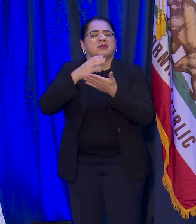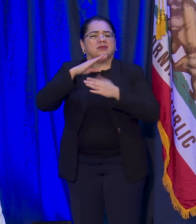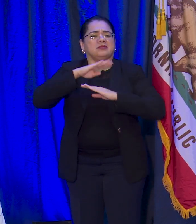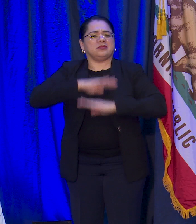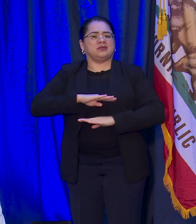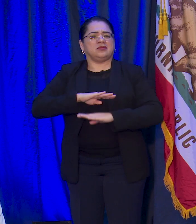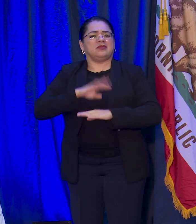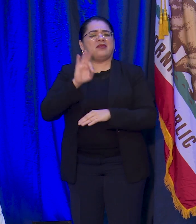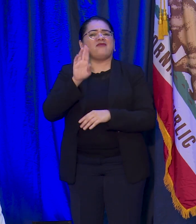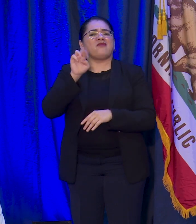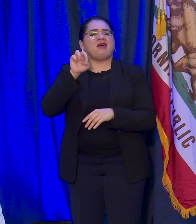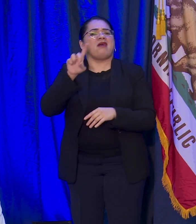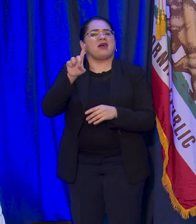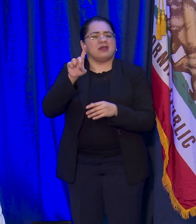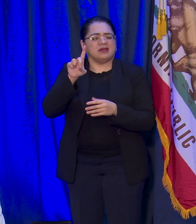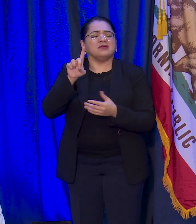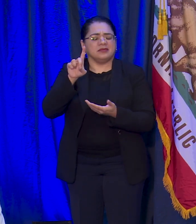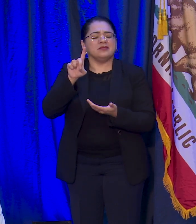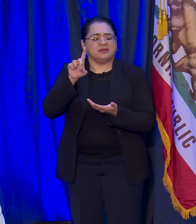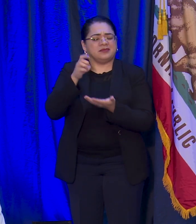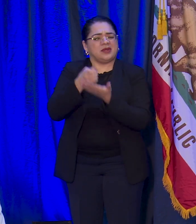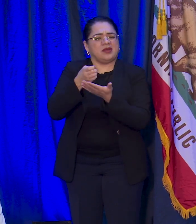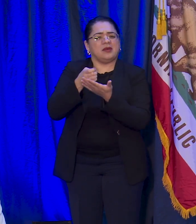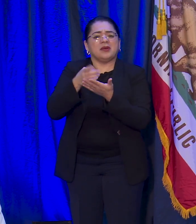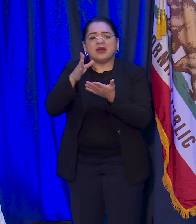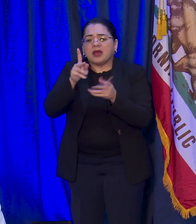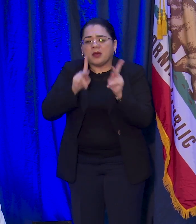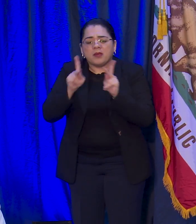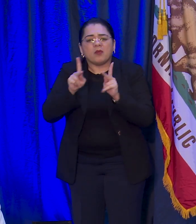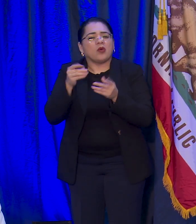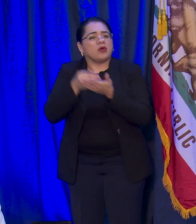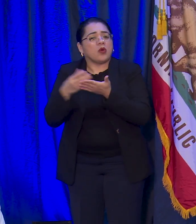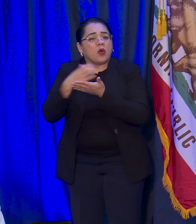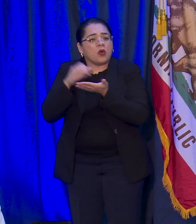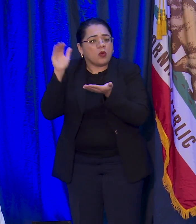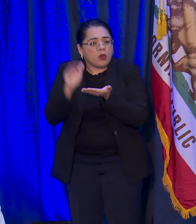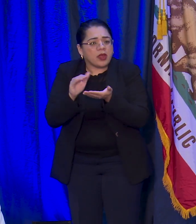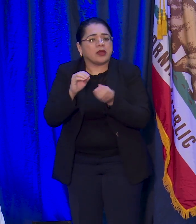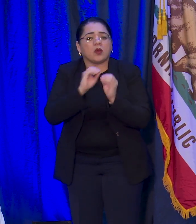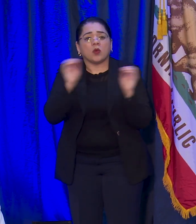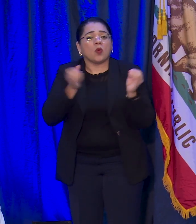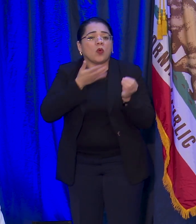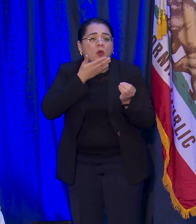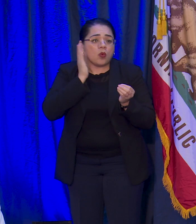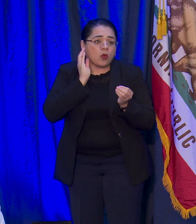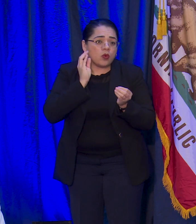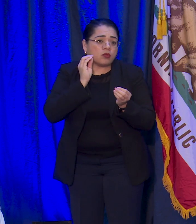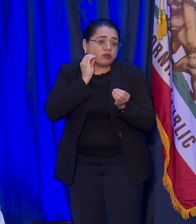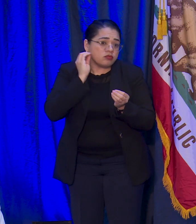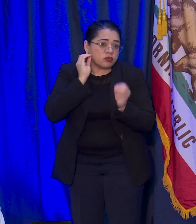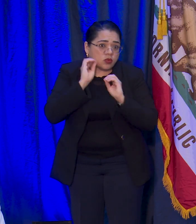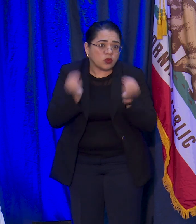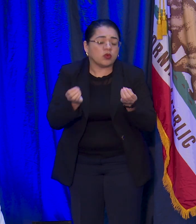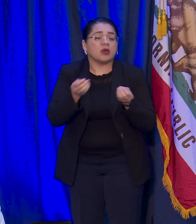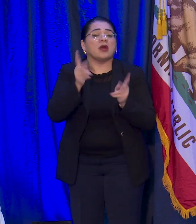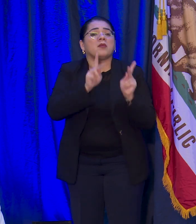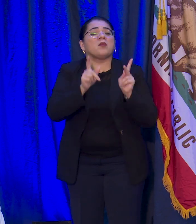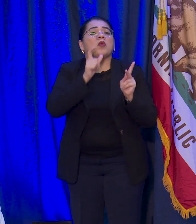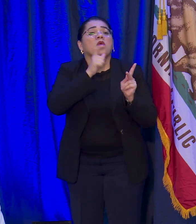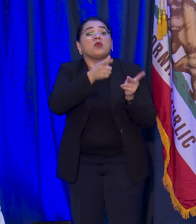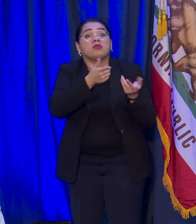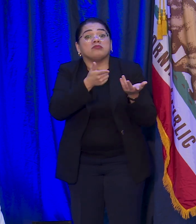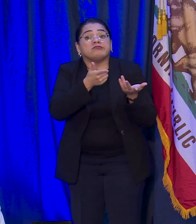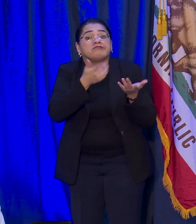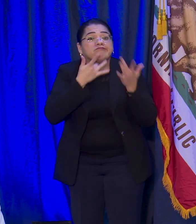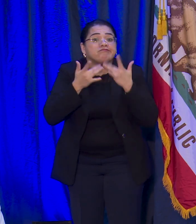workers, for parents that might need support, for people experiencing homelessness, for vulnerable people in our community. The Community